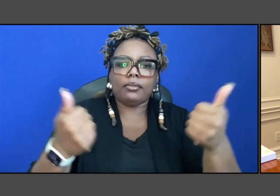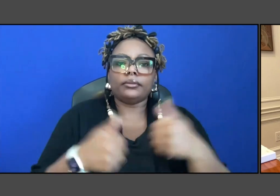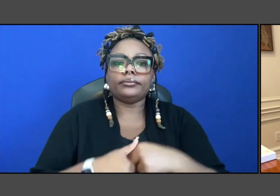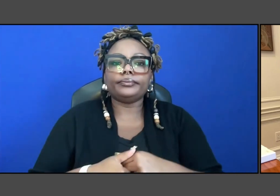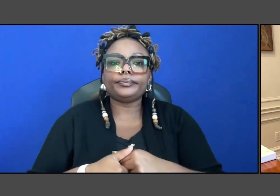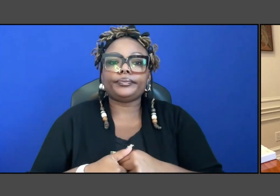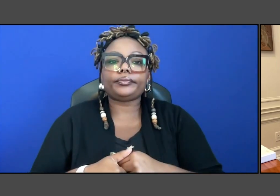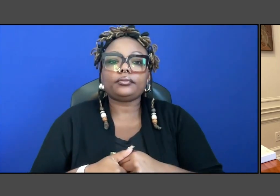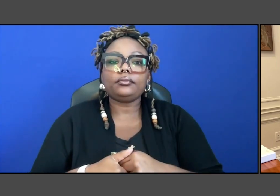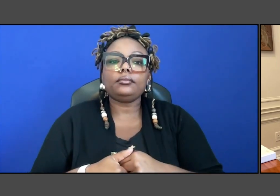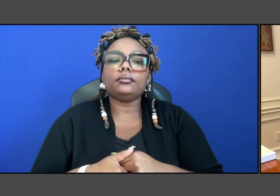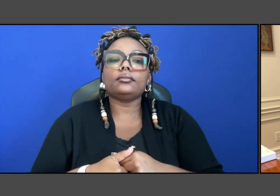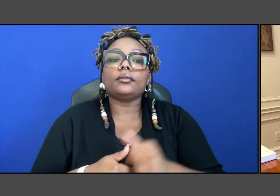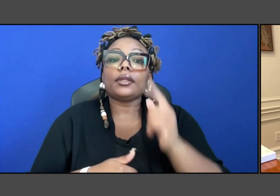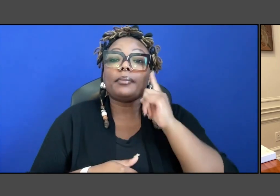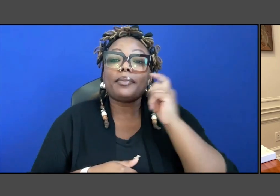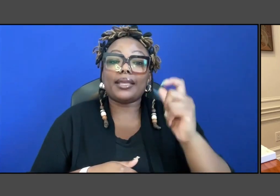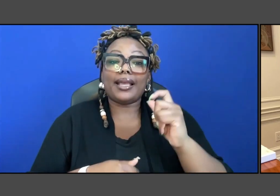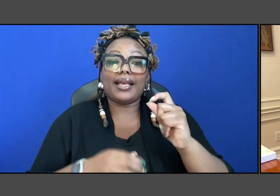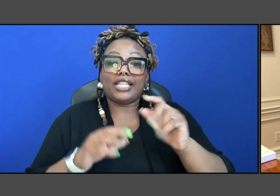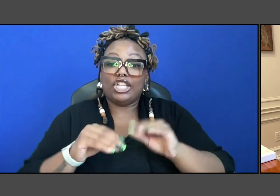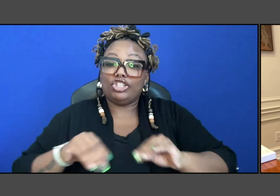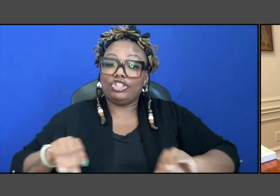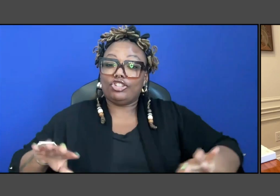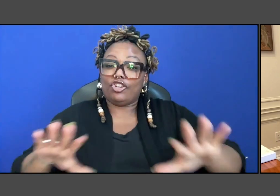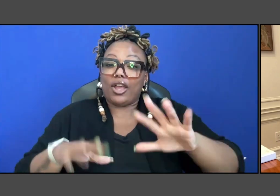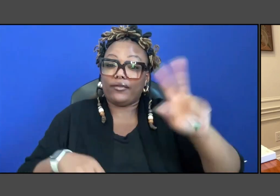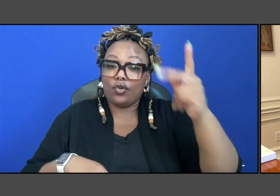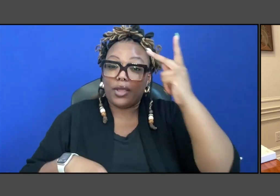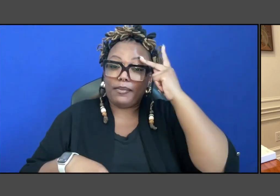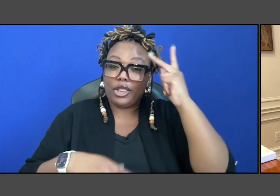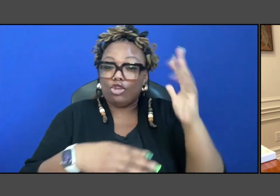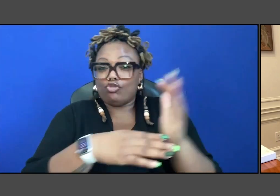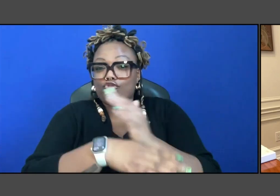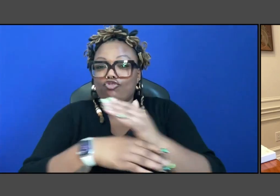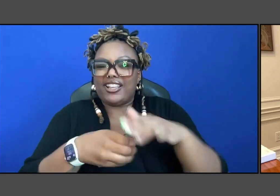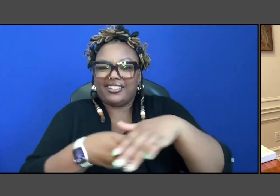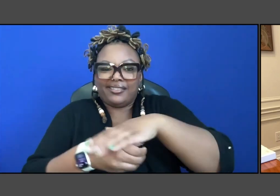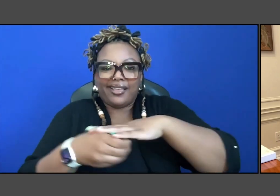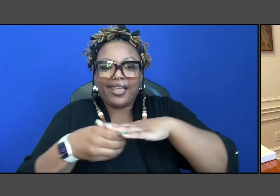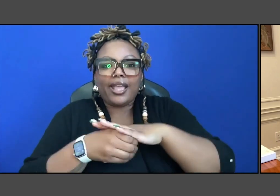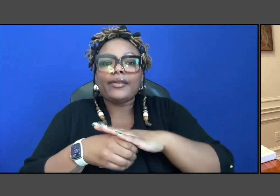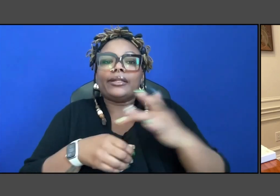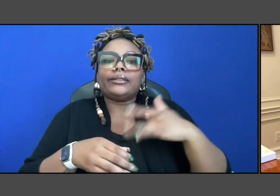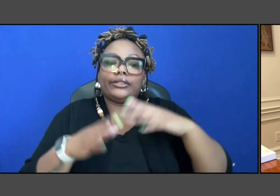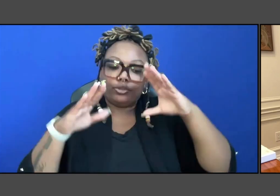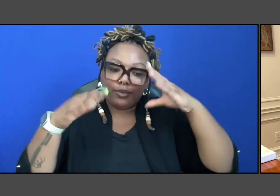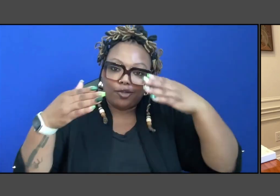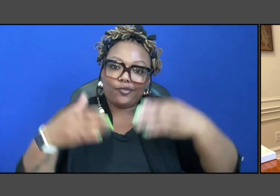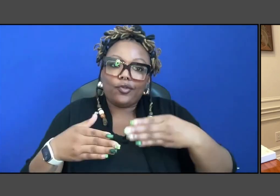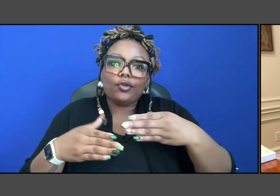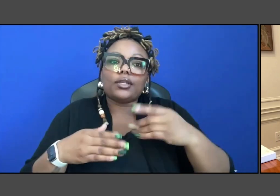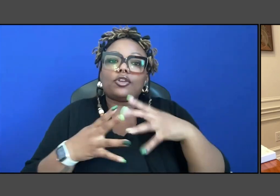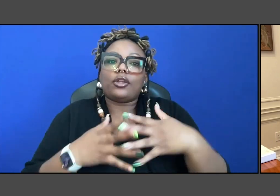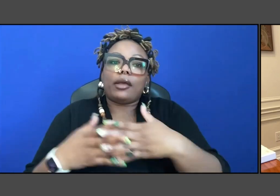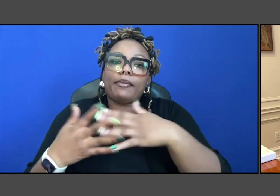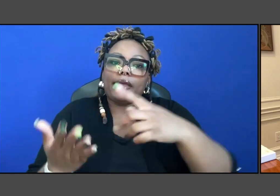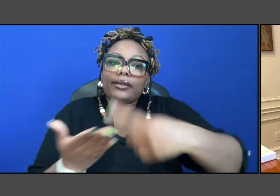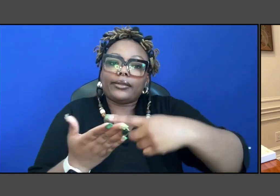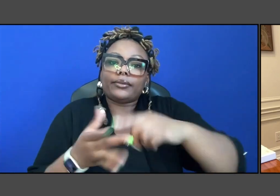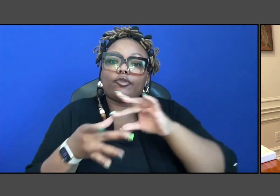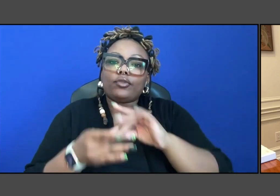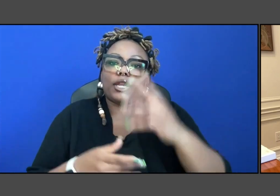its remarkable geographical and political range, the region is a regular focal point in American debates around immigration and